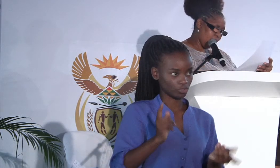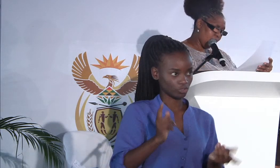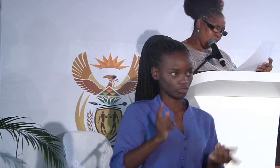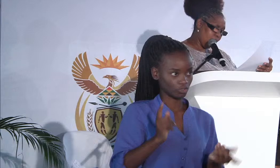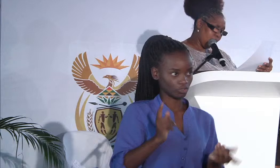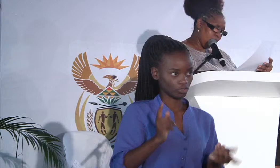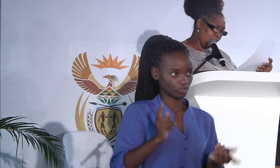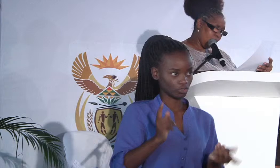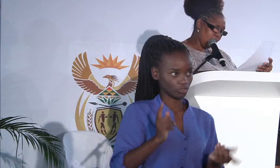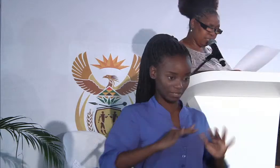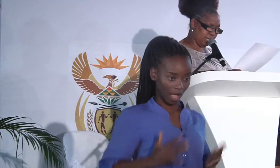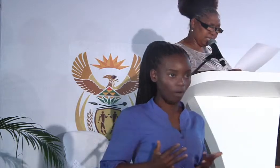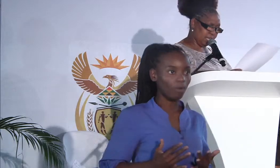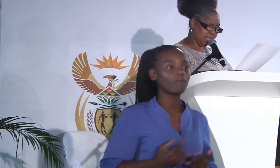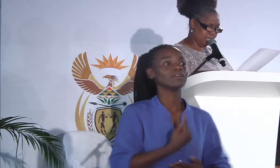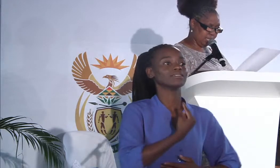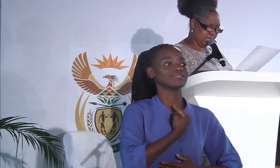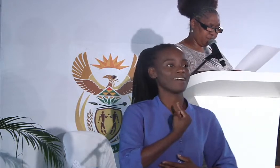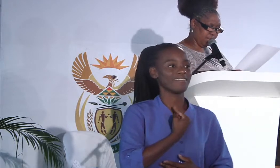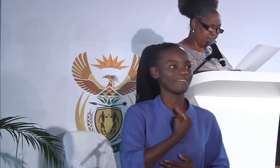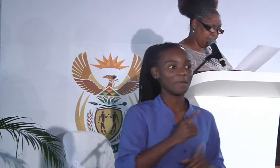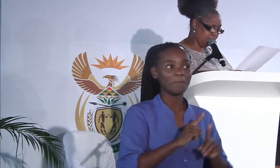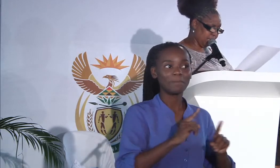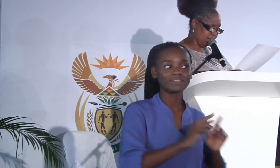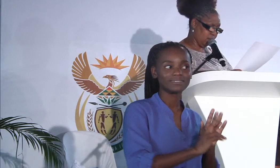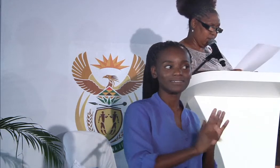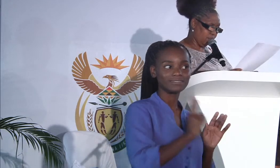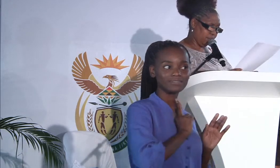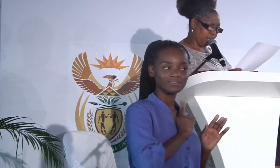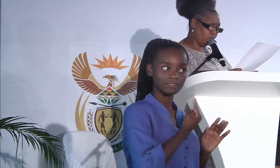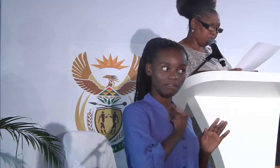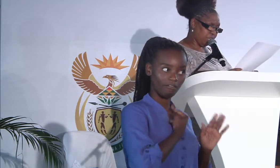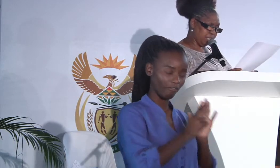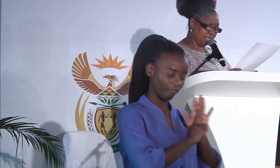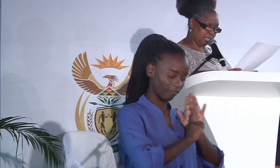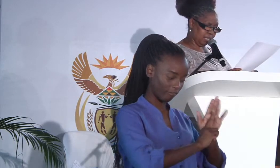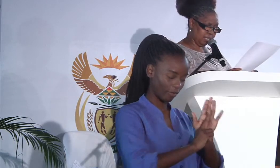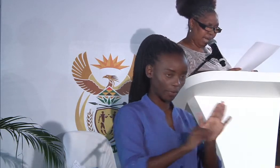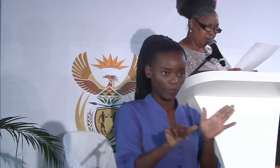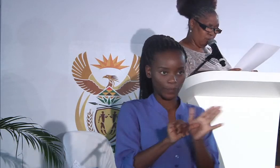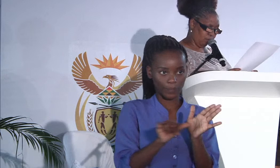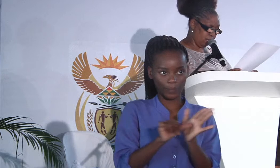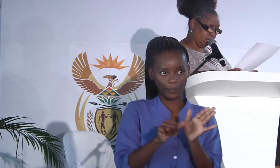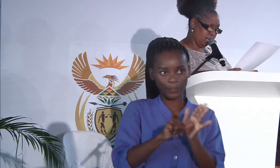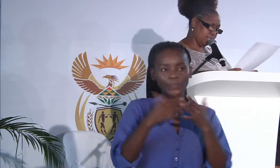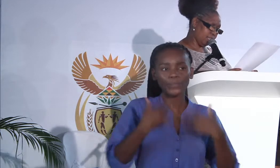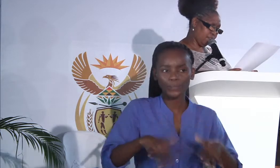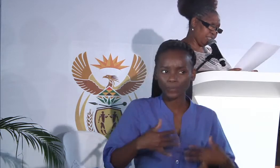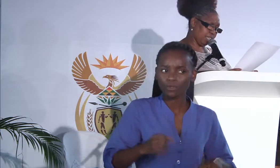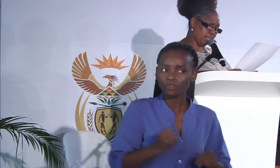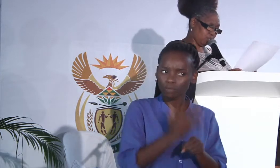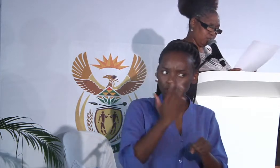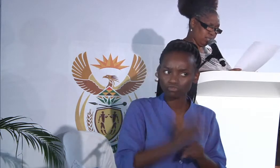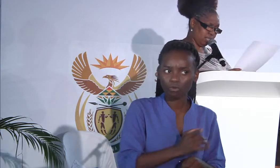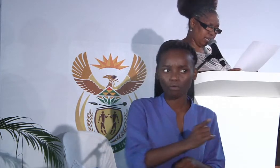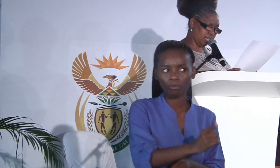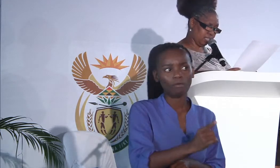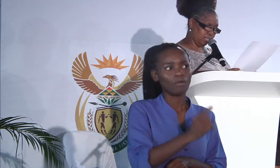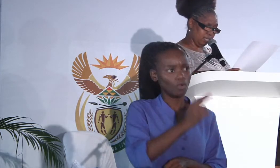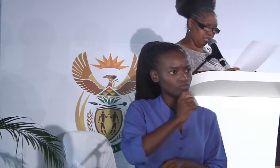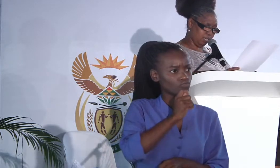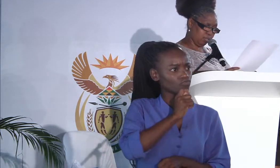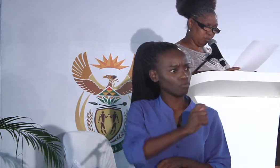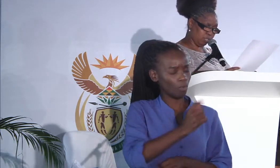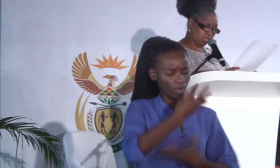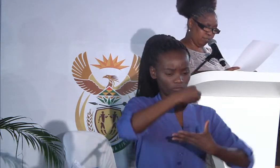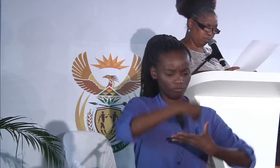However, self-representation is fundamental for an authentic dialogue, and sufficient consideration